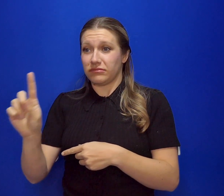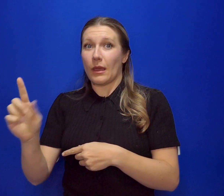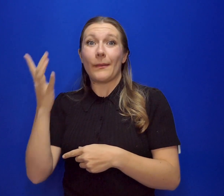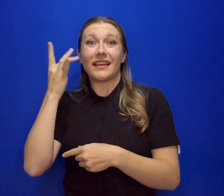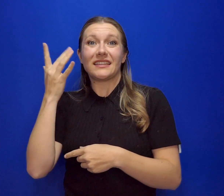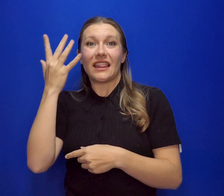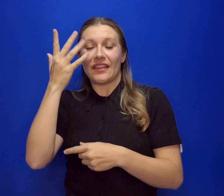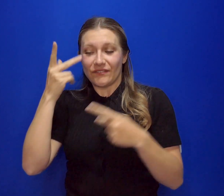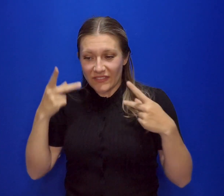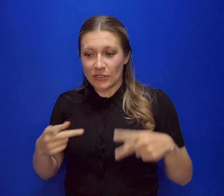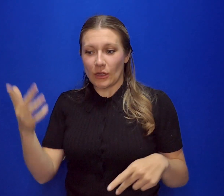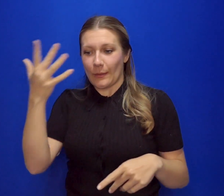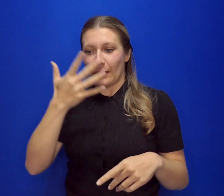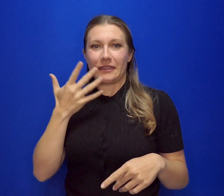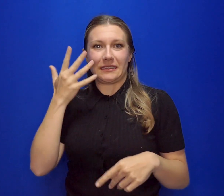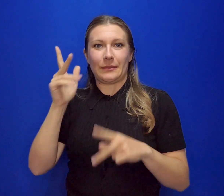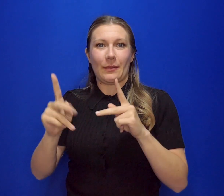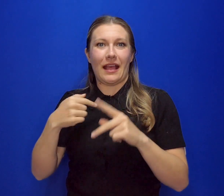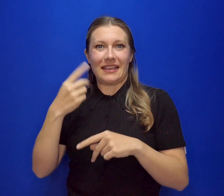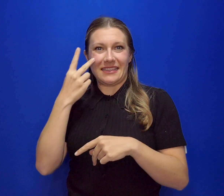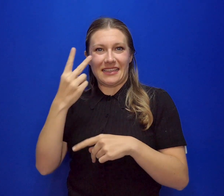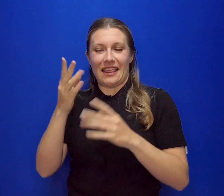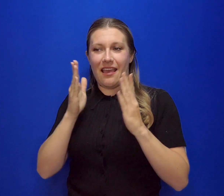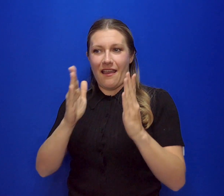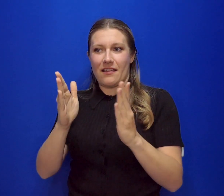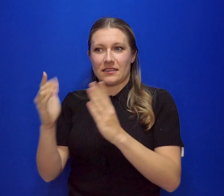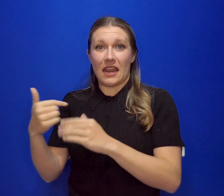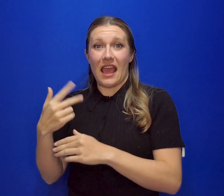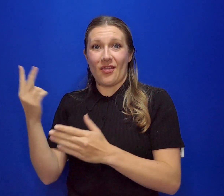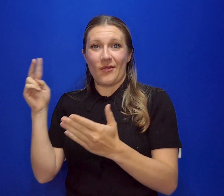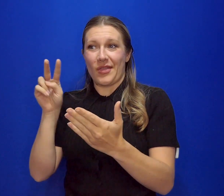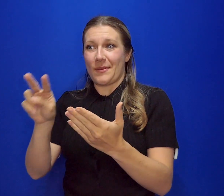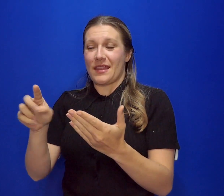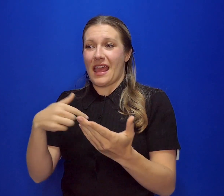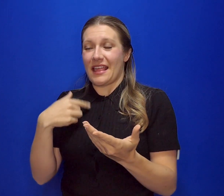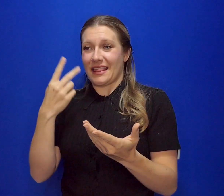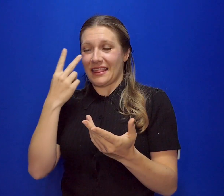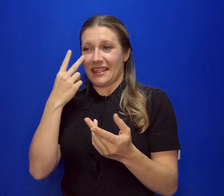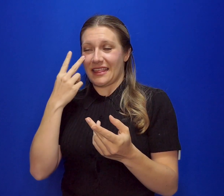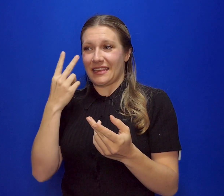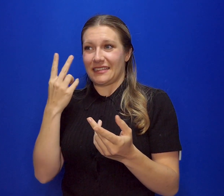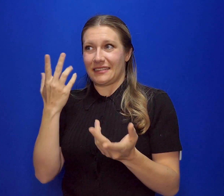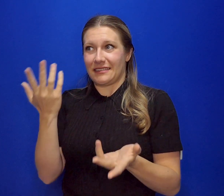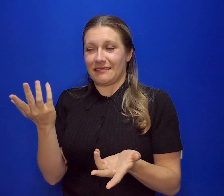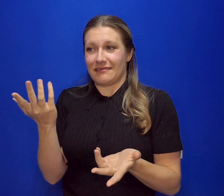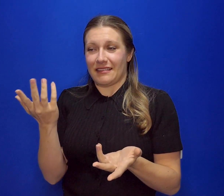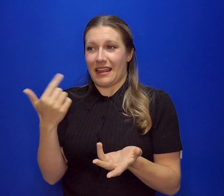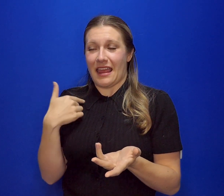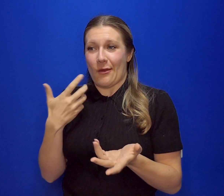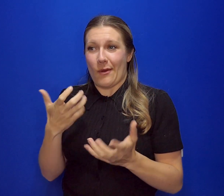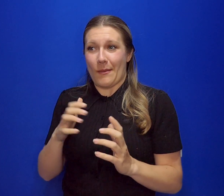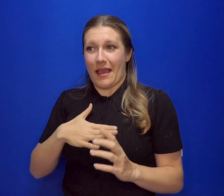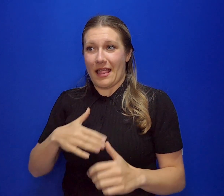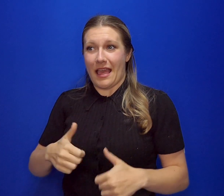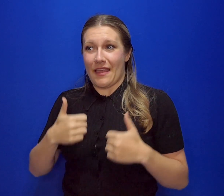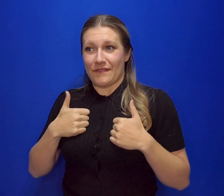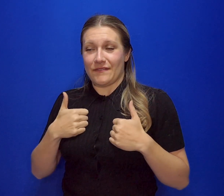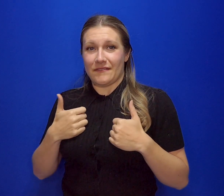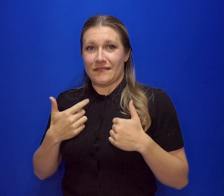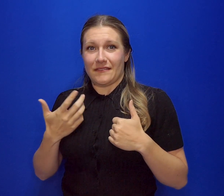of the people I see in the aisles? I just look at them and I think, I don't want my life to be like that. And I